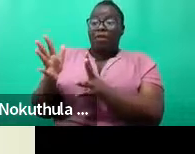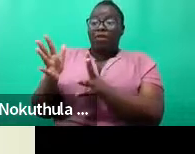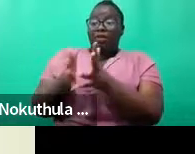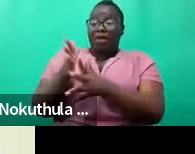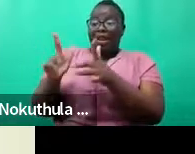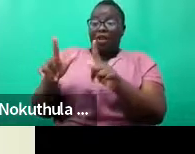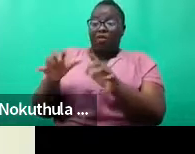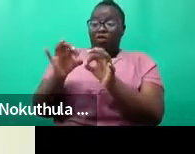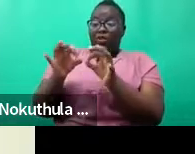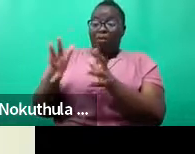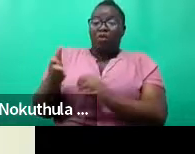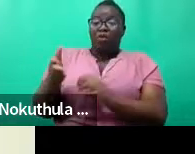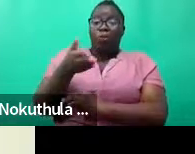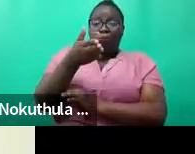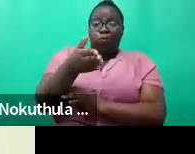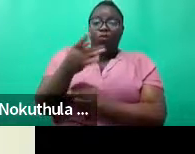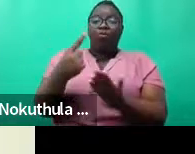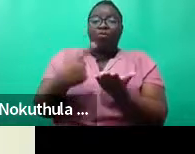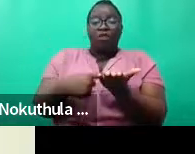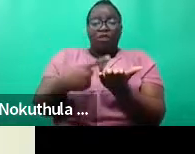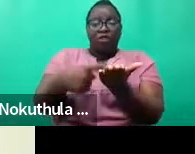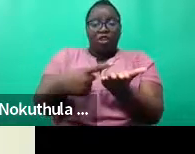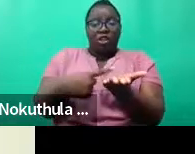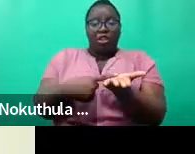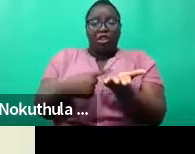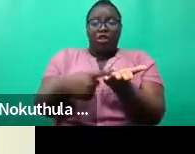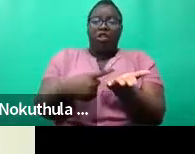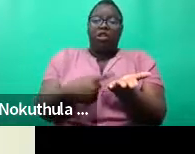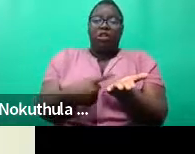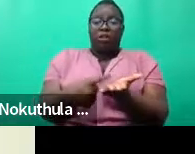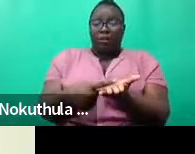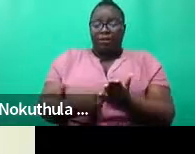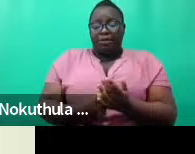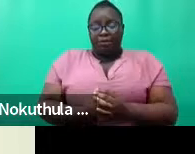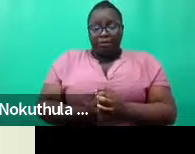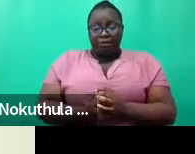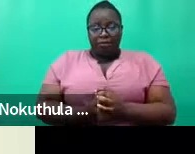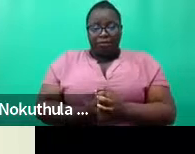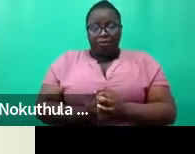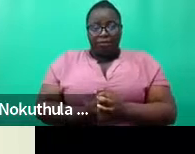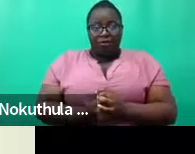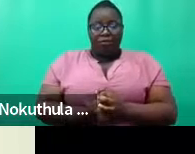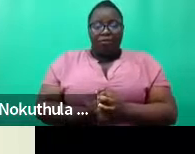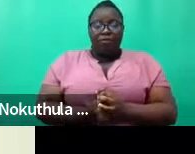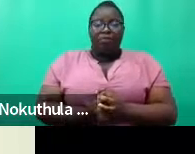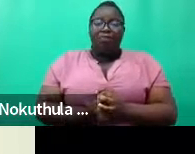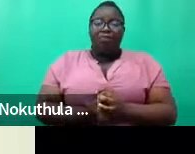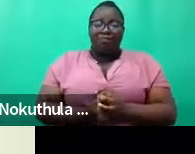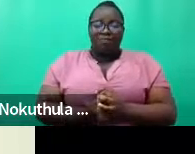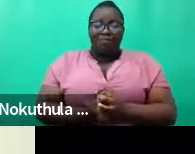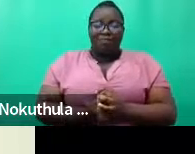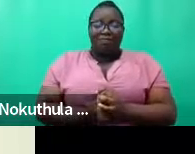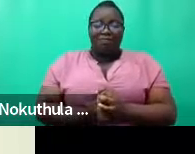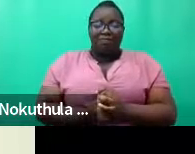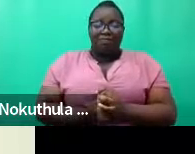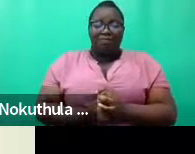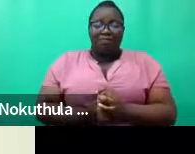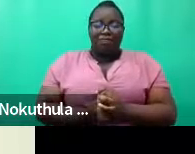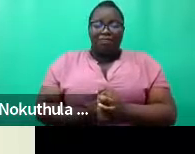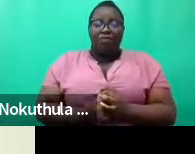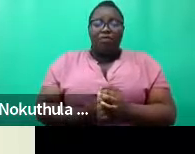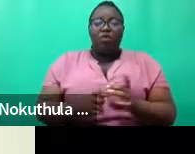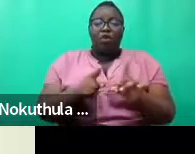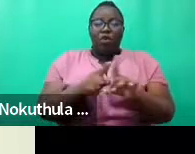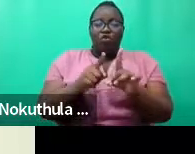group discussions to interpret for us, and of course for the